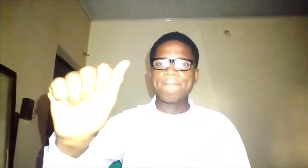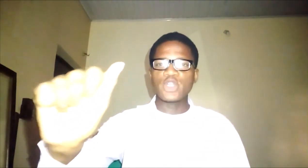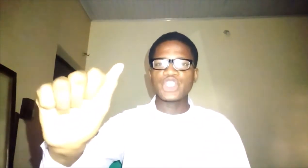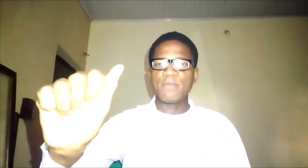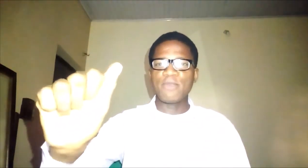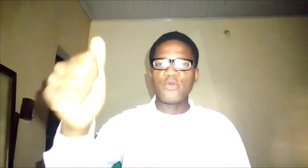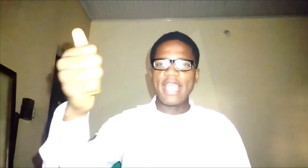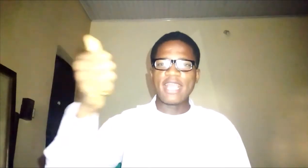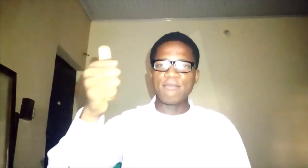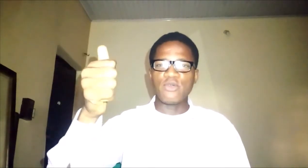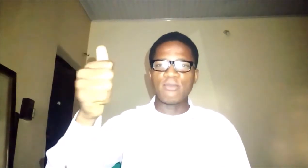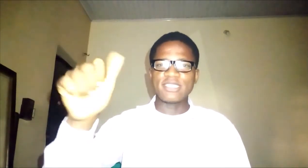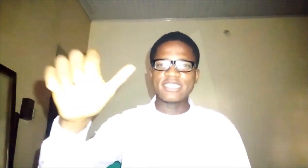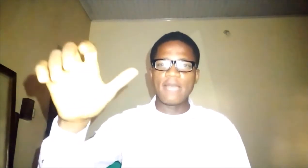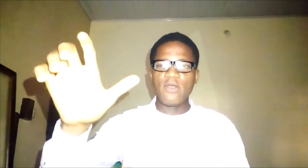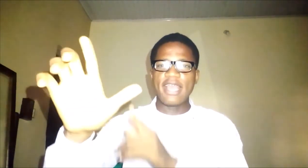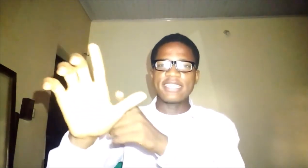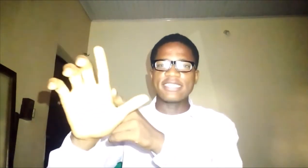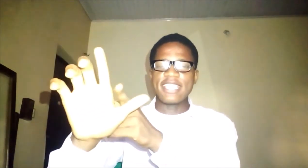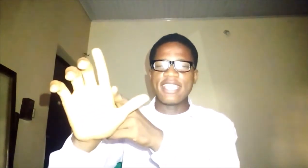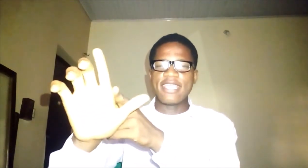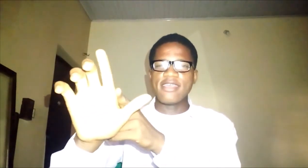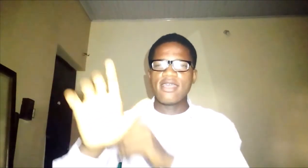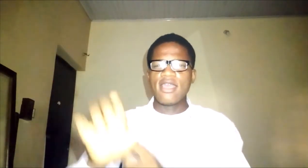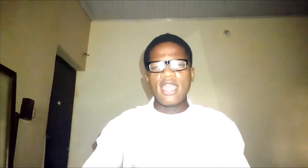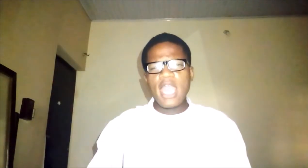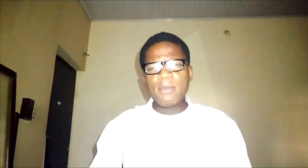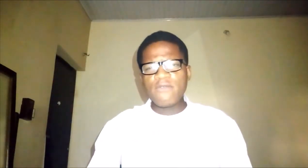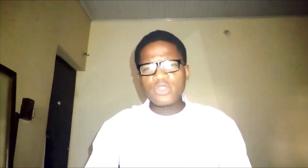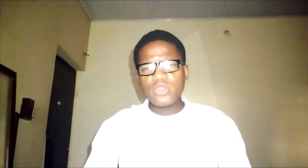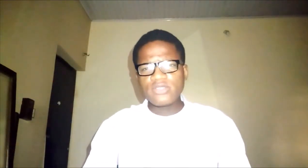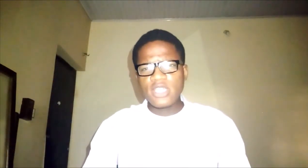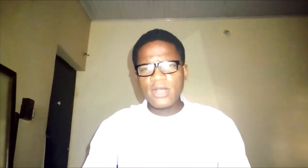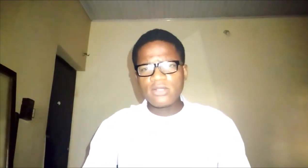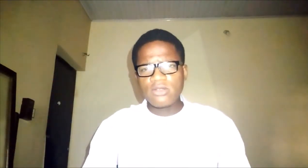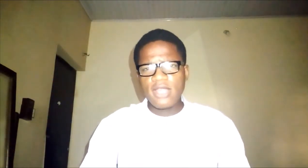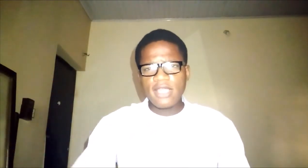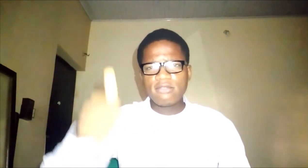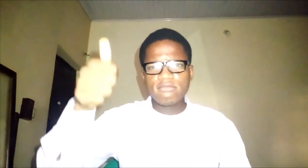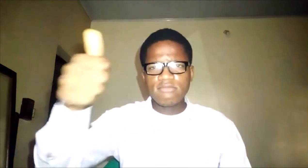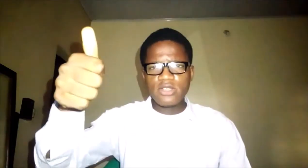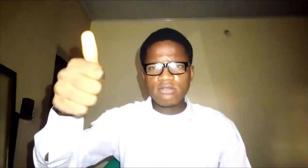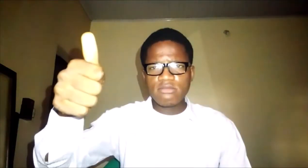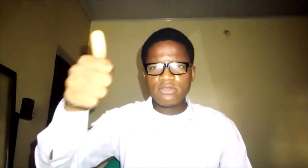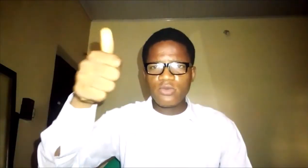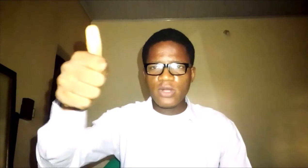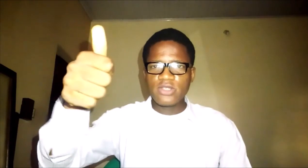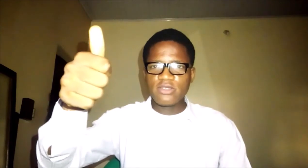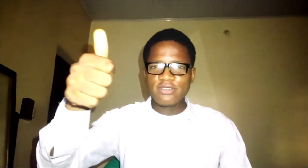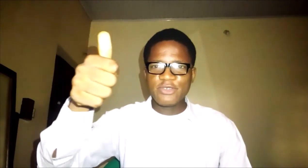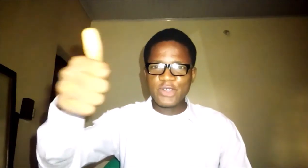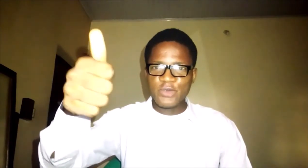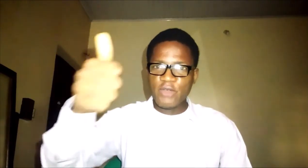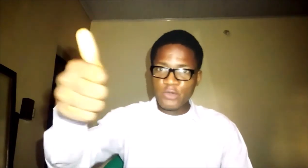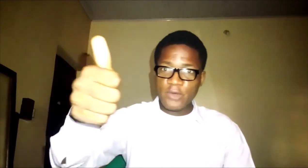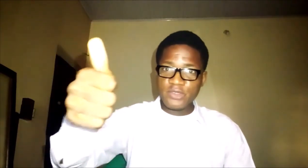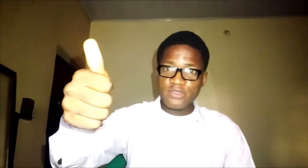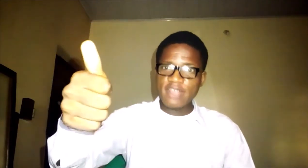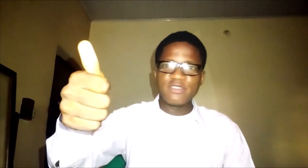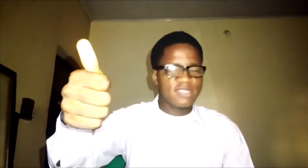punching a blow, like a blow, but this time your hand is here. Hey, how many of us know how to say well done? Like, well done, well done, well done. We always do it right. So it's the same